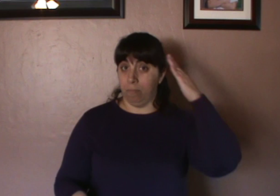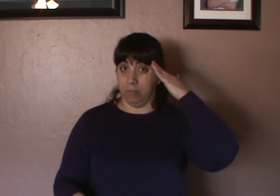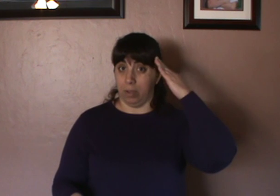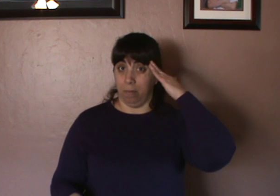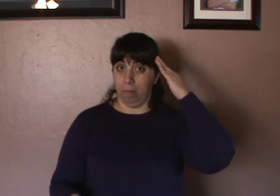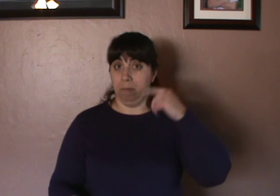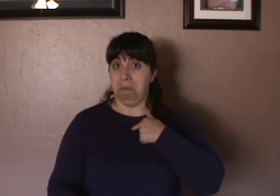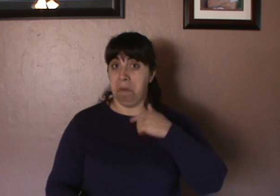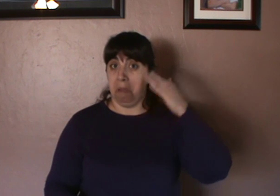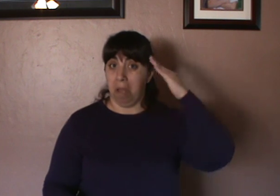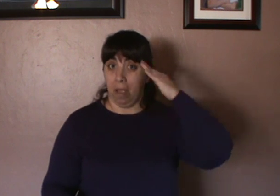so, I know